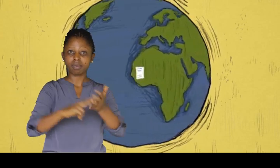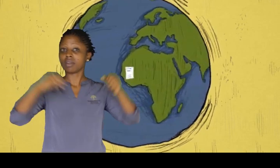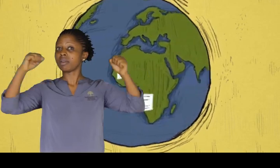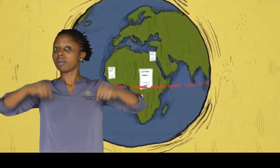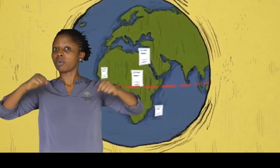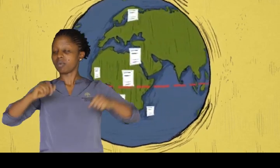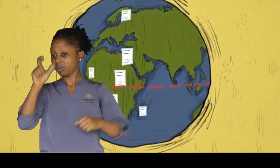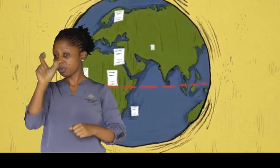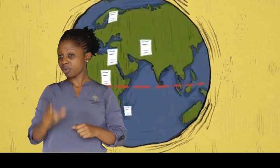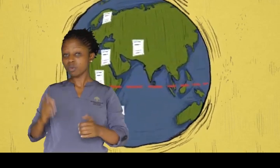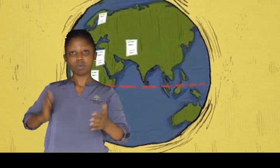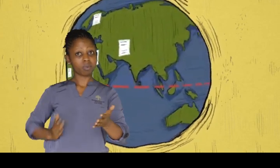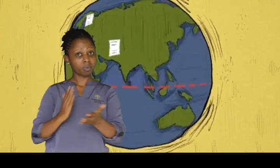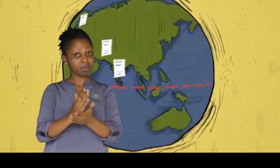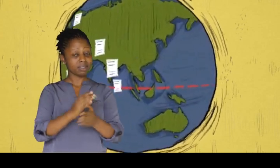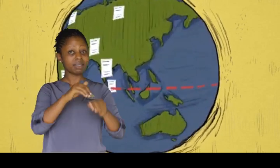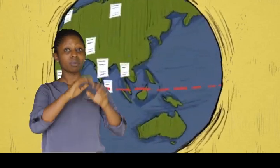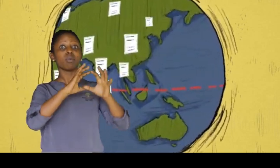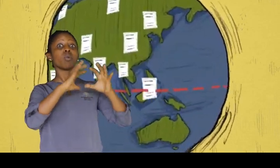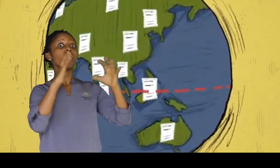Women, that is CEDAW.